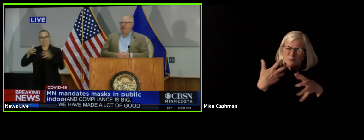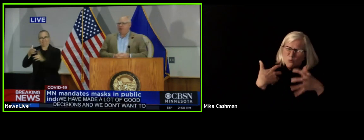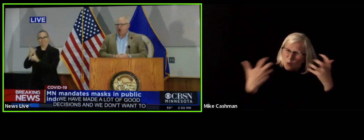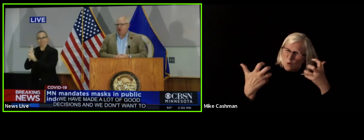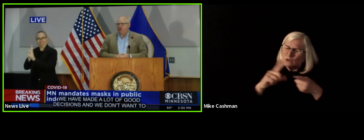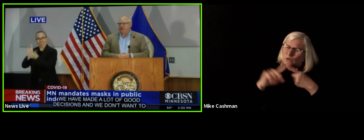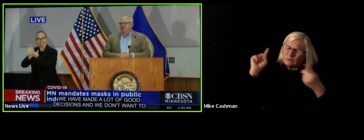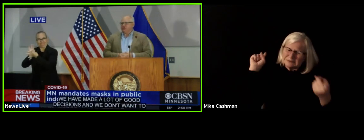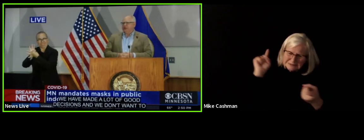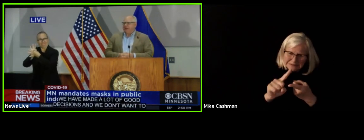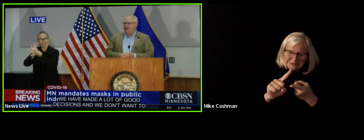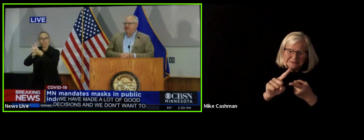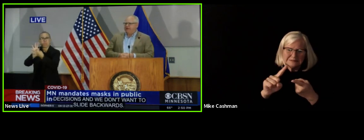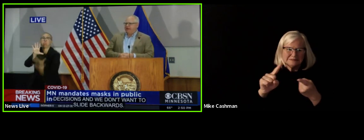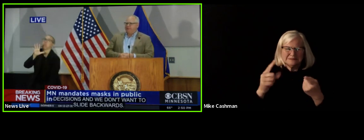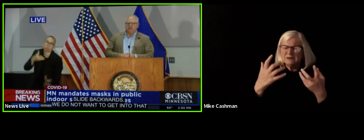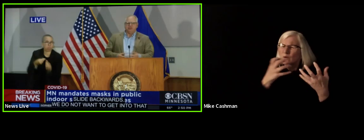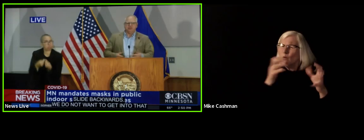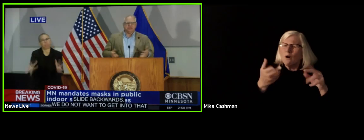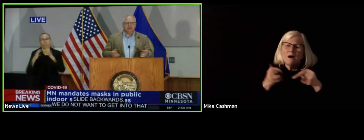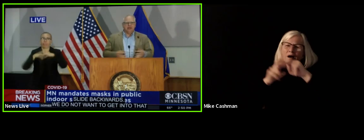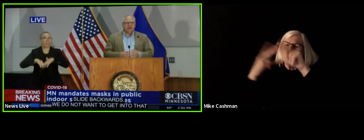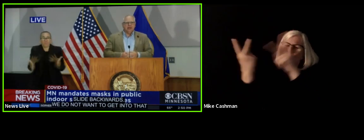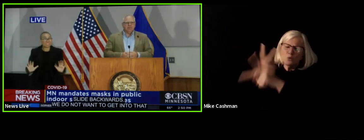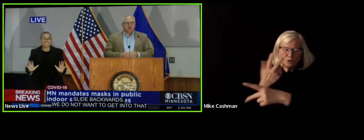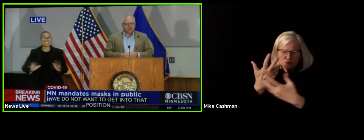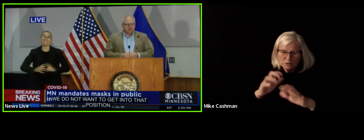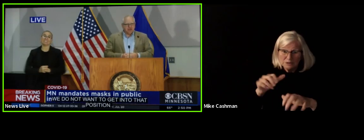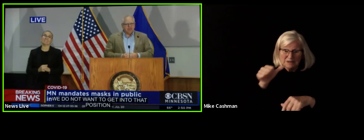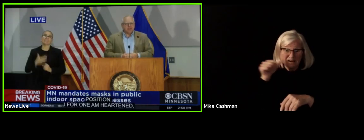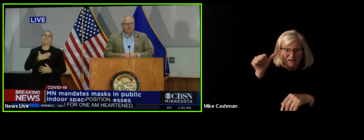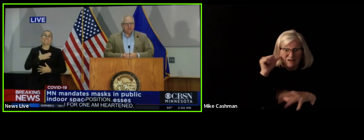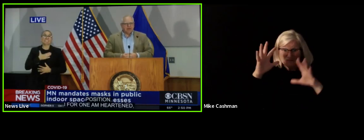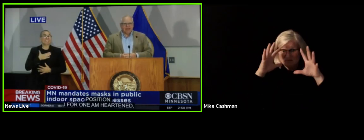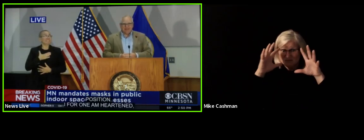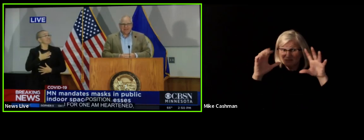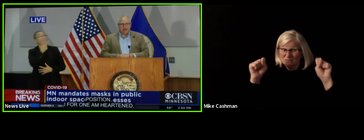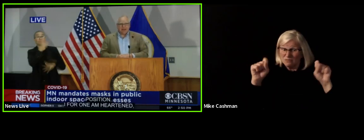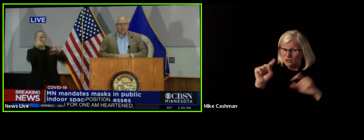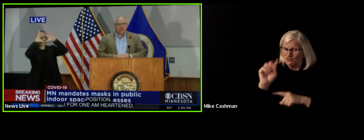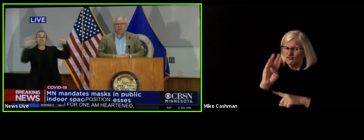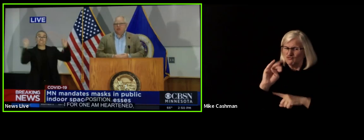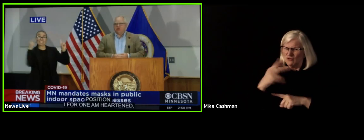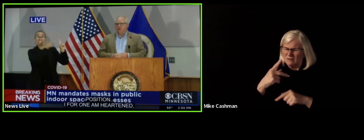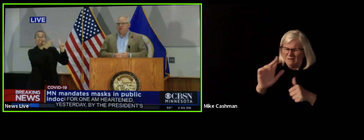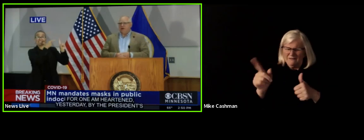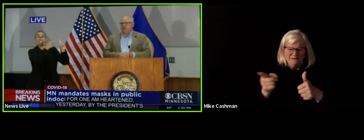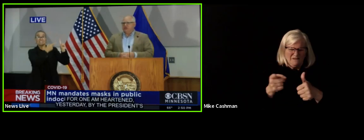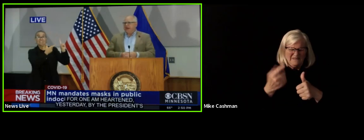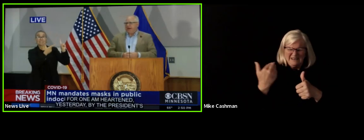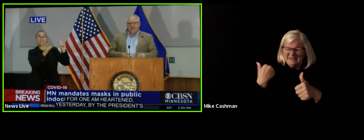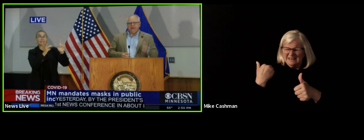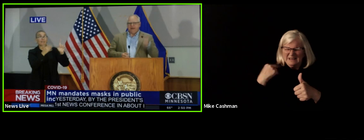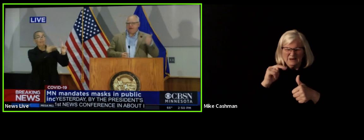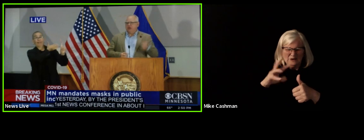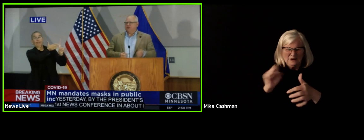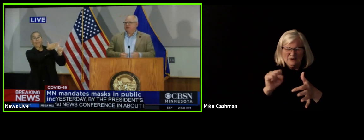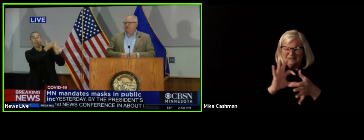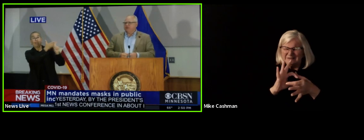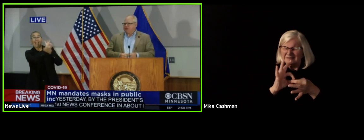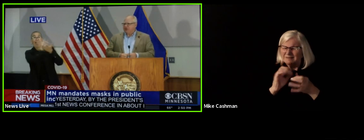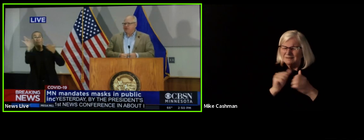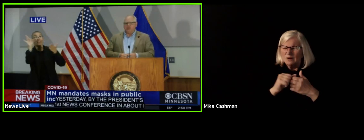one, am heartened yesterday by the president's first news conference in about 8 weeks on the coronavirus. Again, that